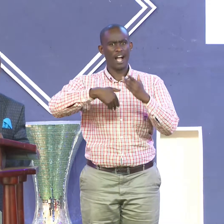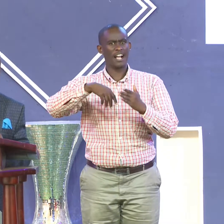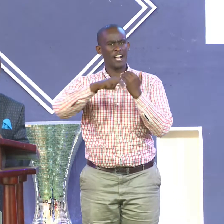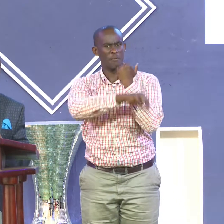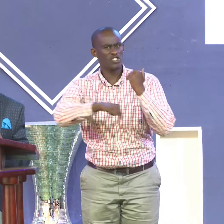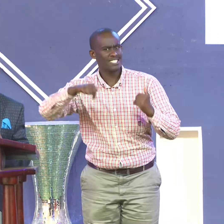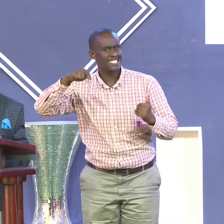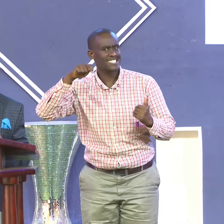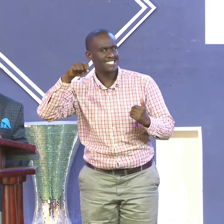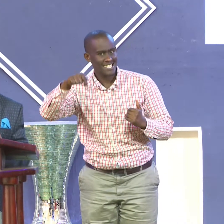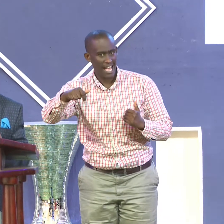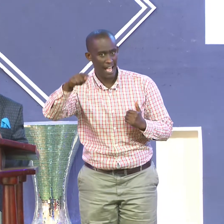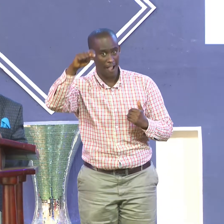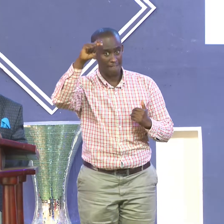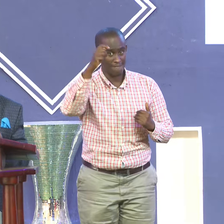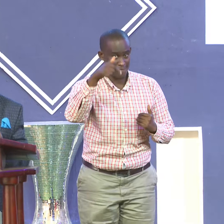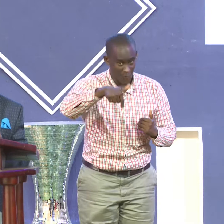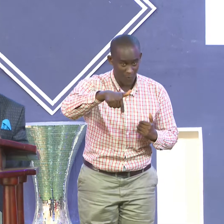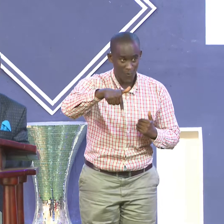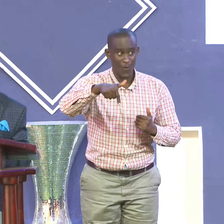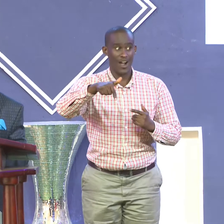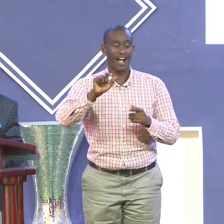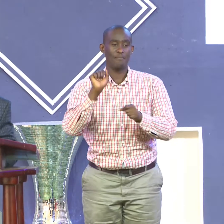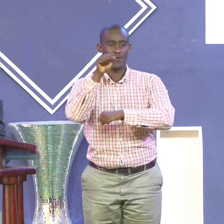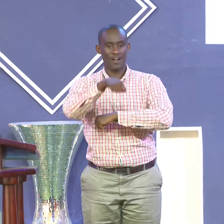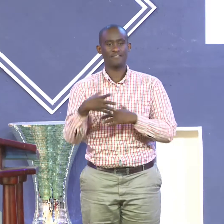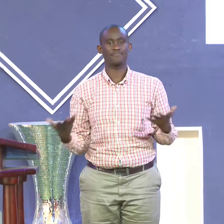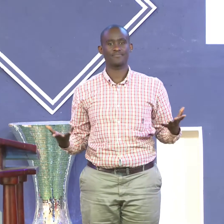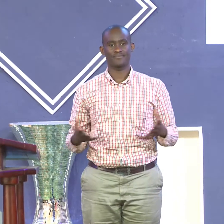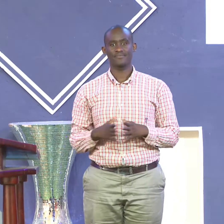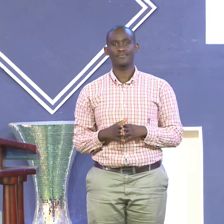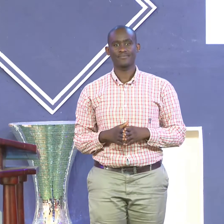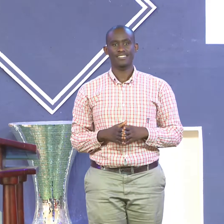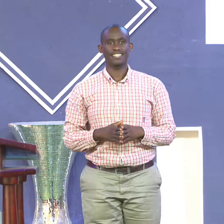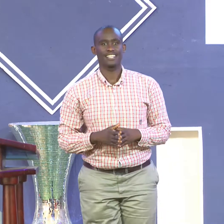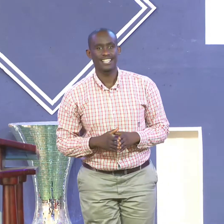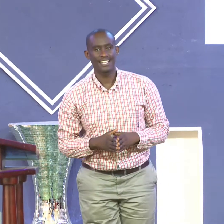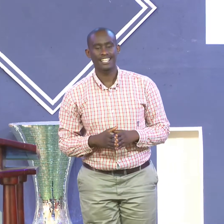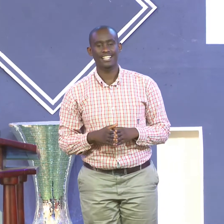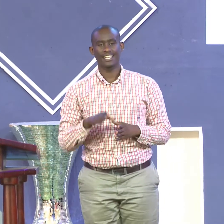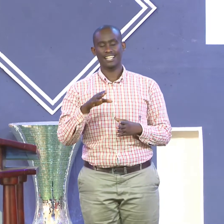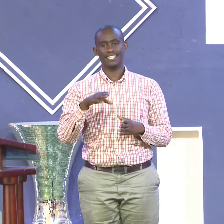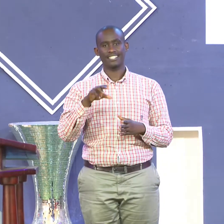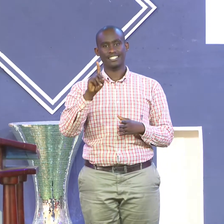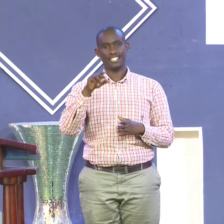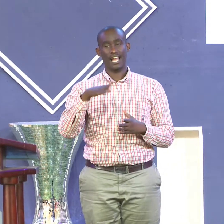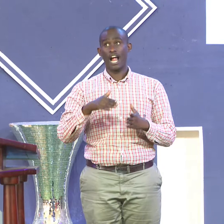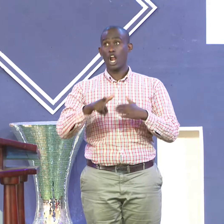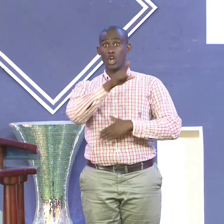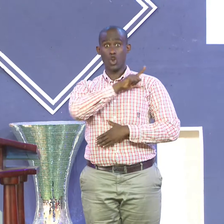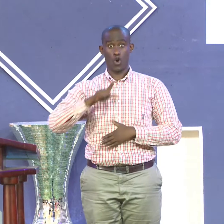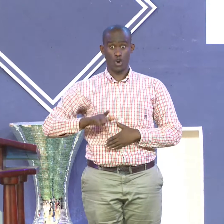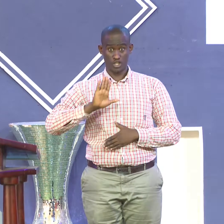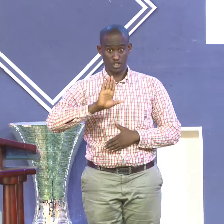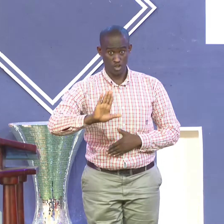agakusinga obukulu n'amaanyi. Soma. Deuteronomy chapter 7 and verse 1. When the Lord thy